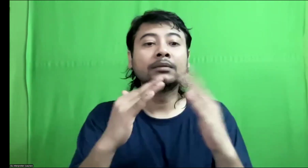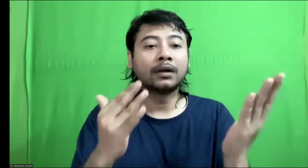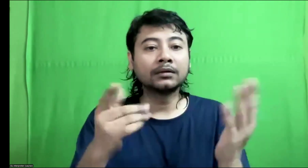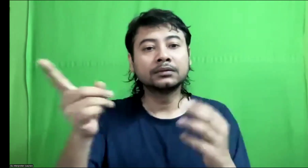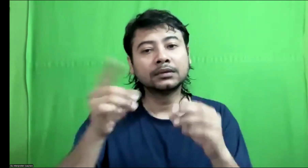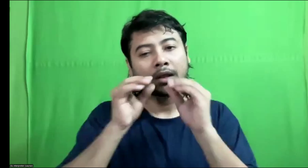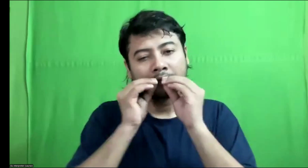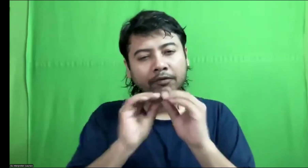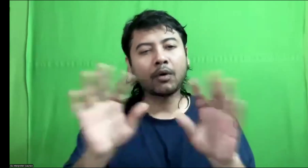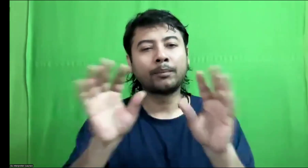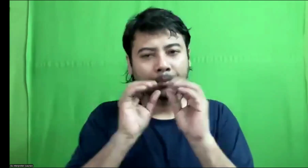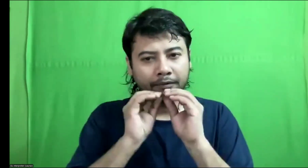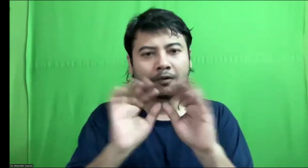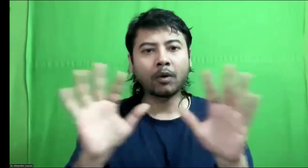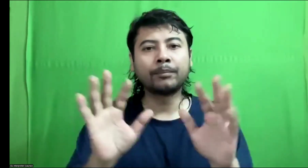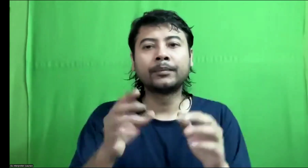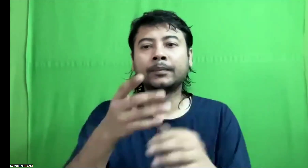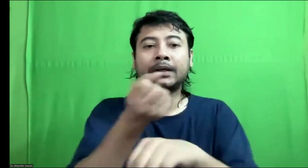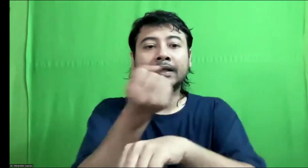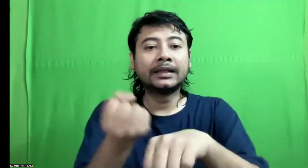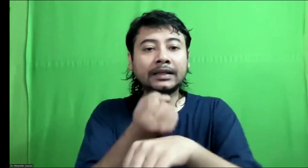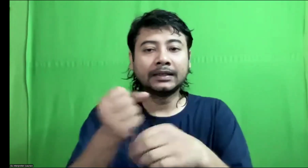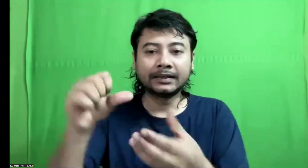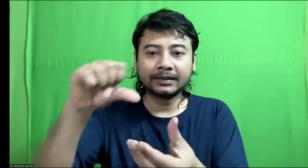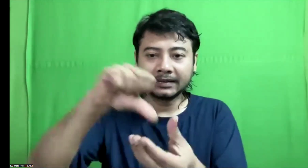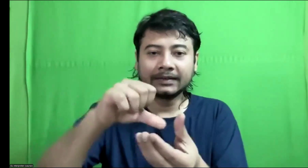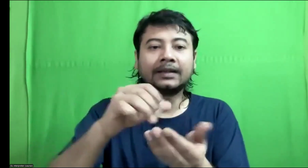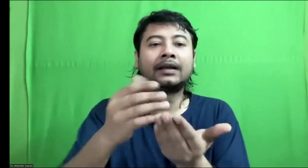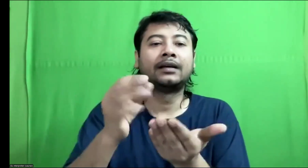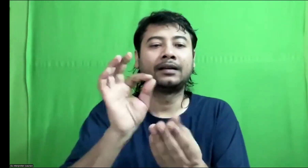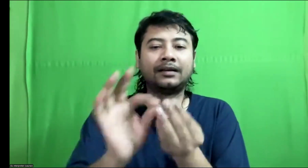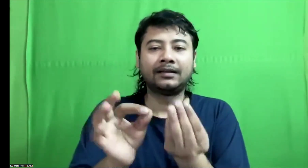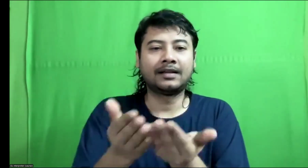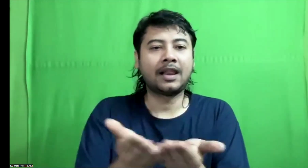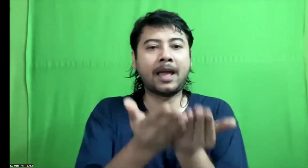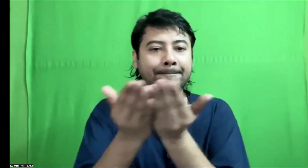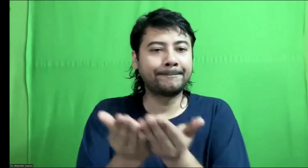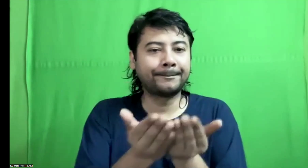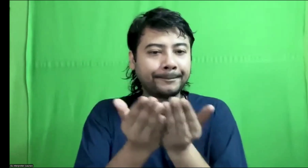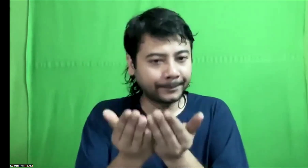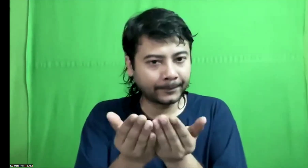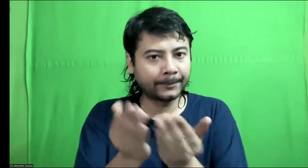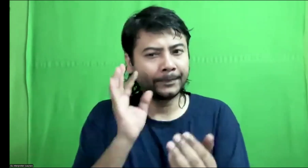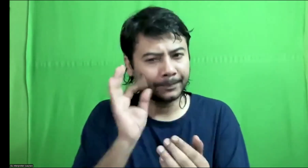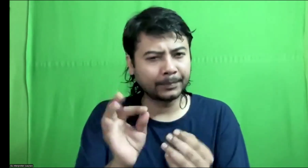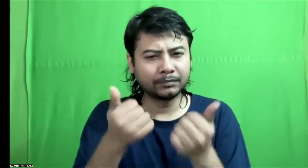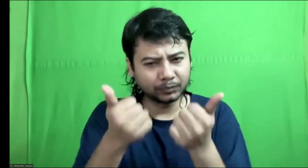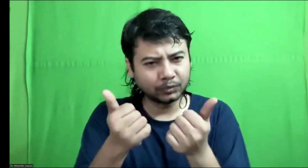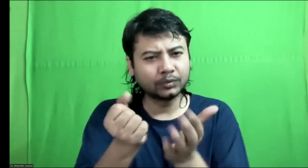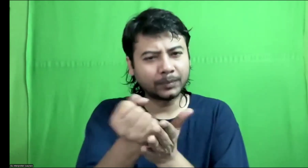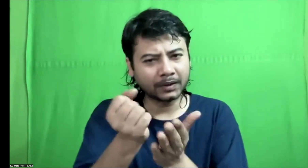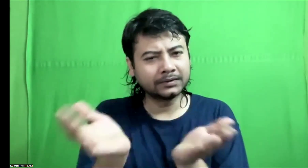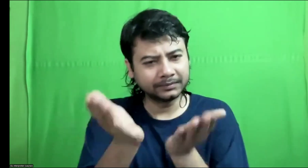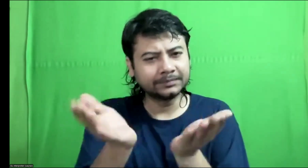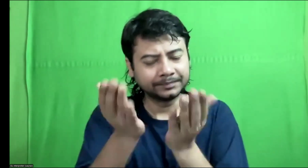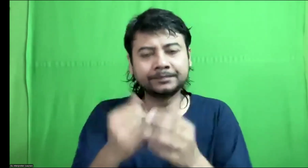other people in offering lamp. And third thing, if there are any doubts, we can solve. But it's not a